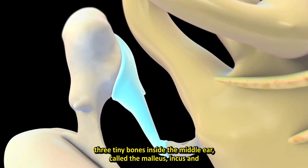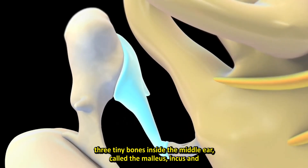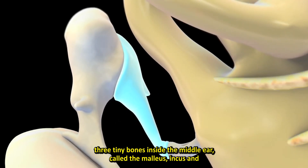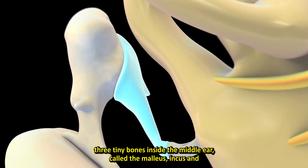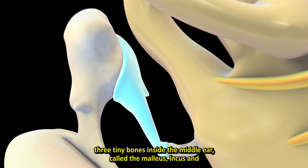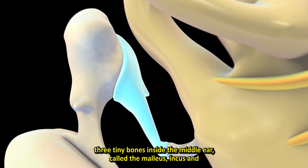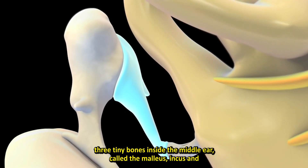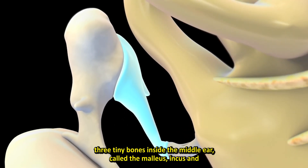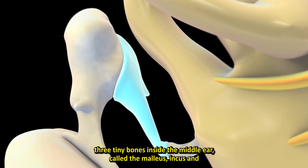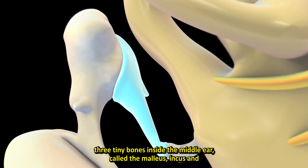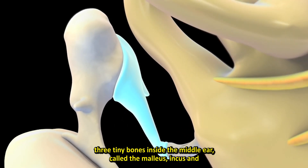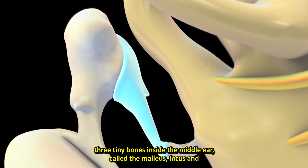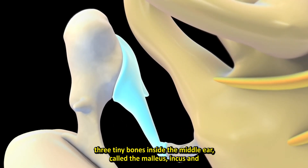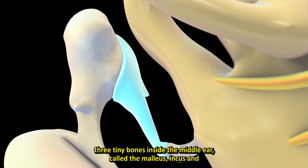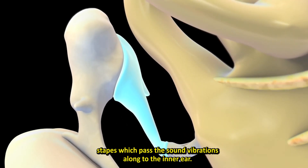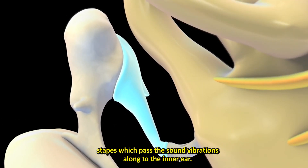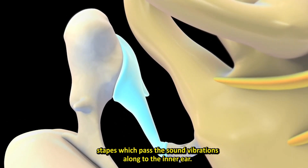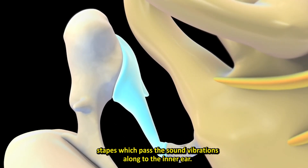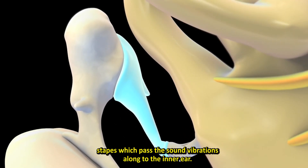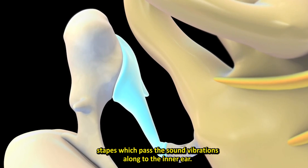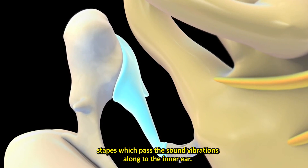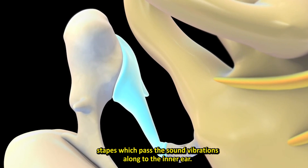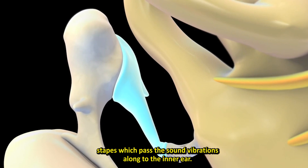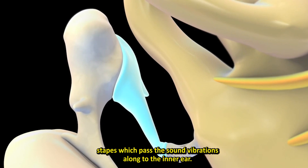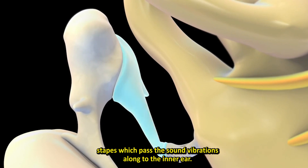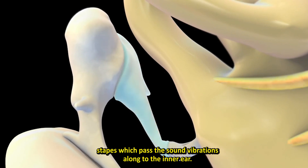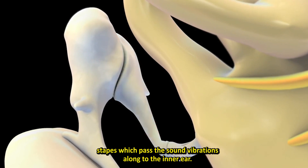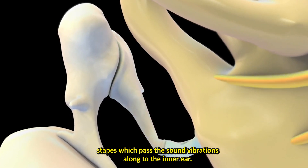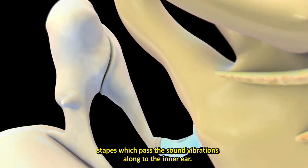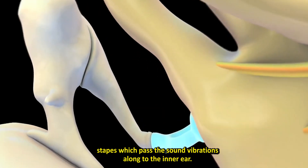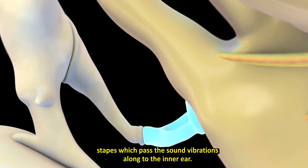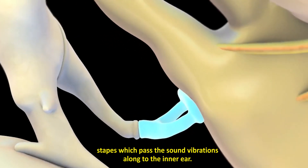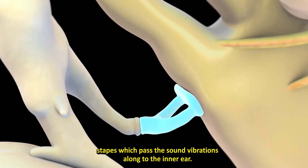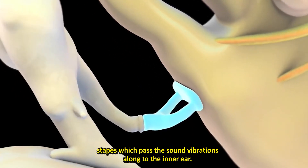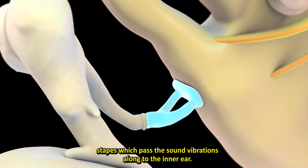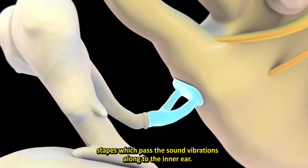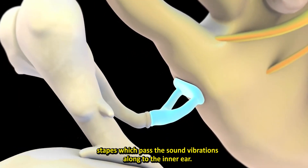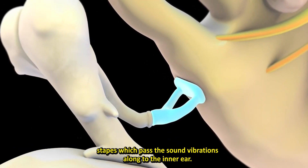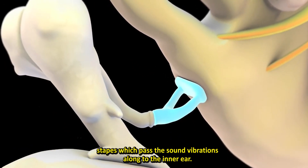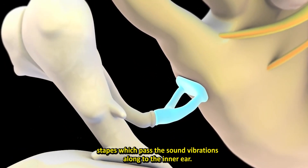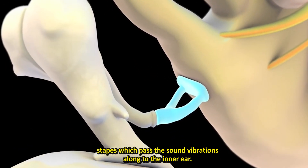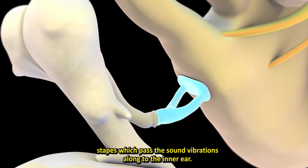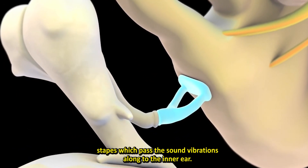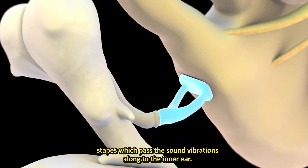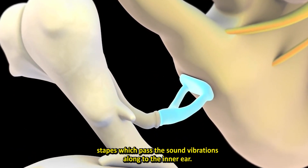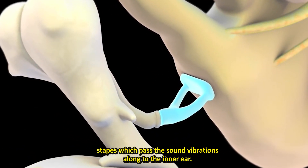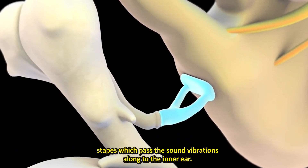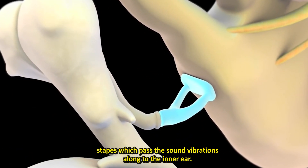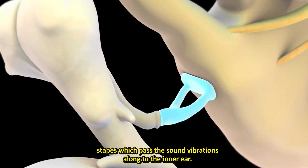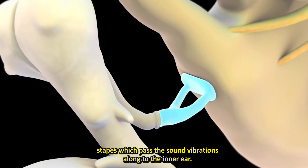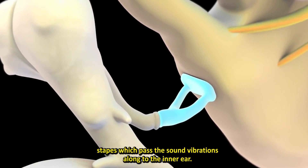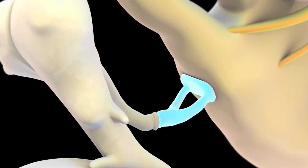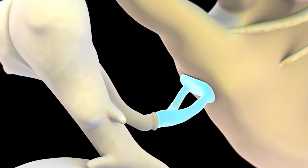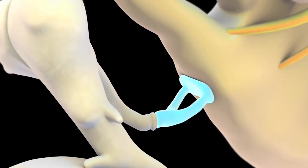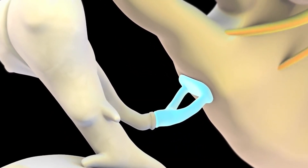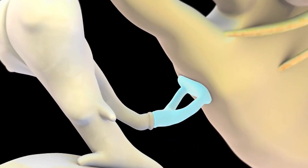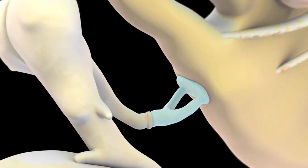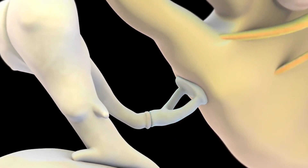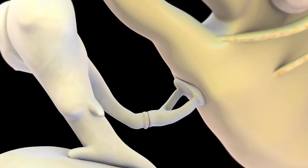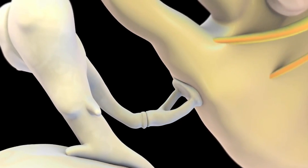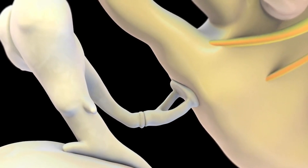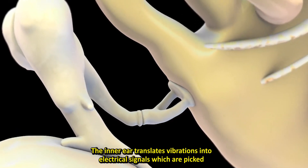incus and stapes which pass the sound vibrations along to the inner ear